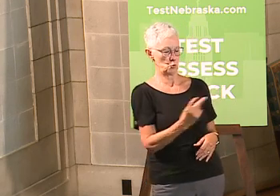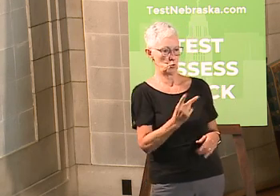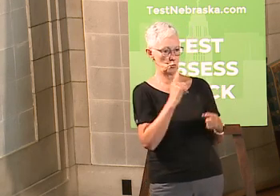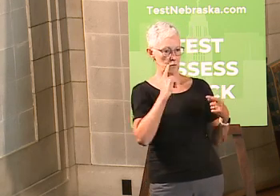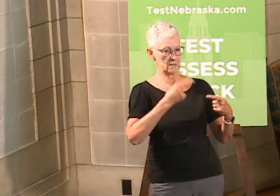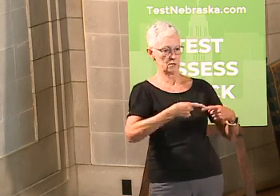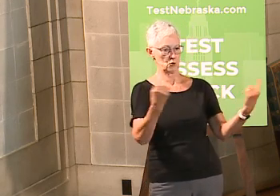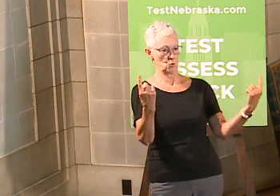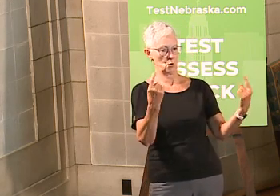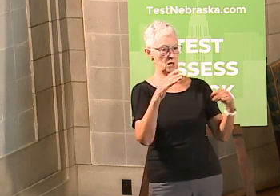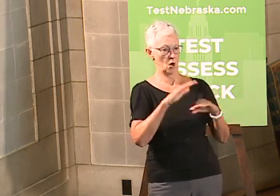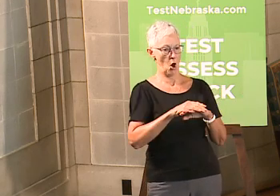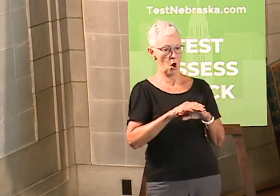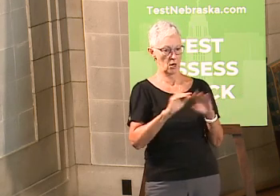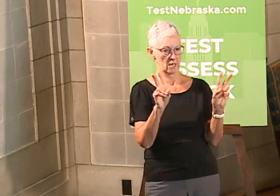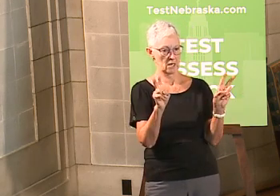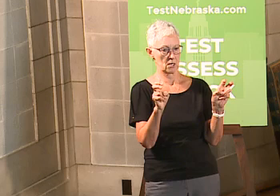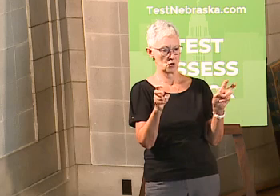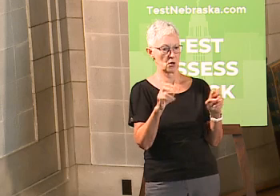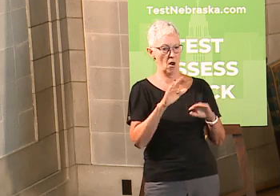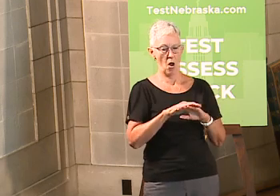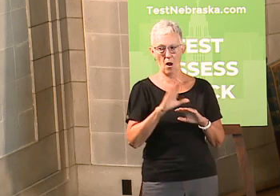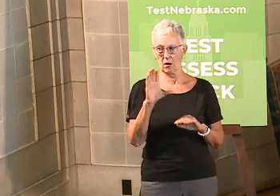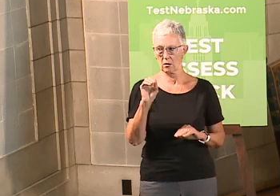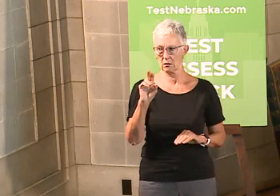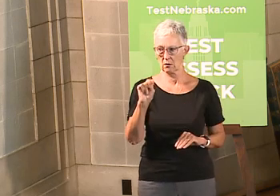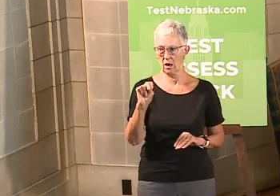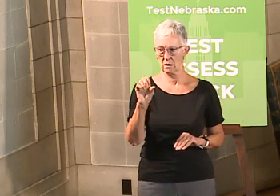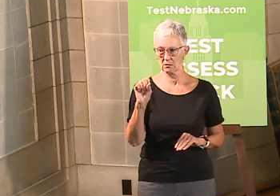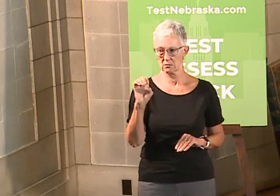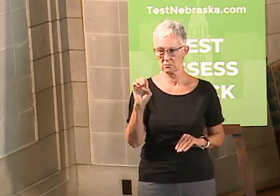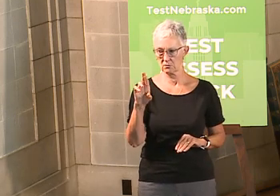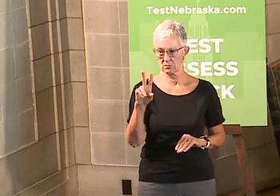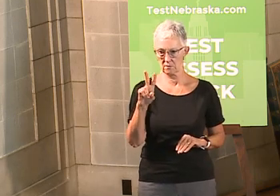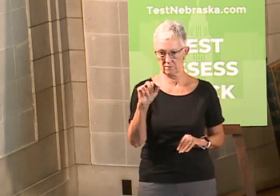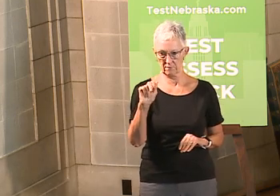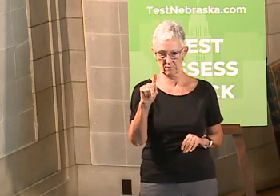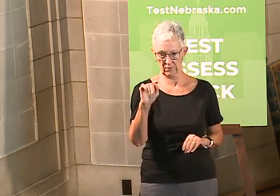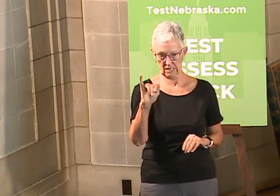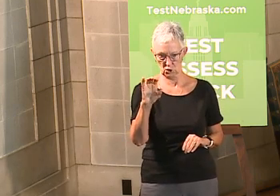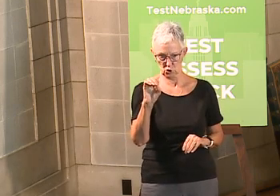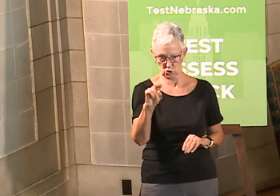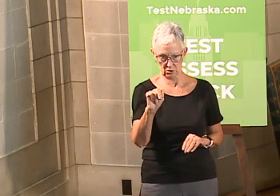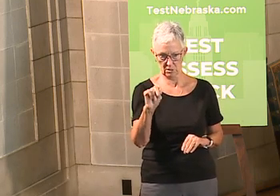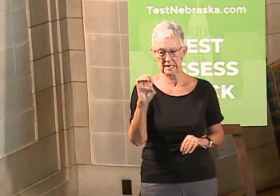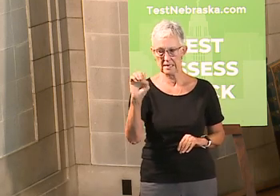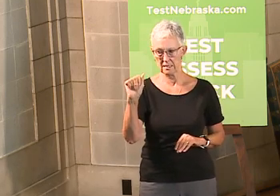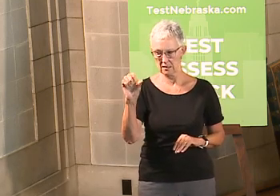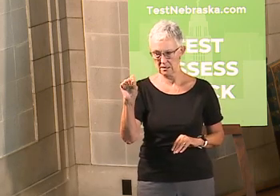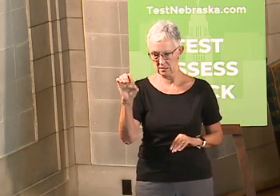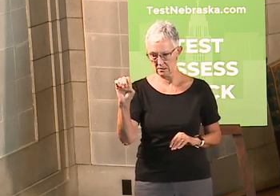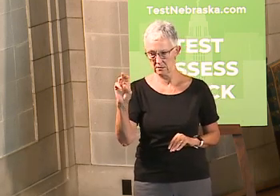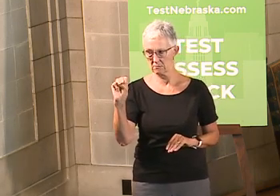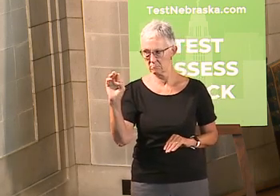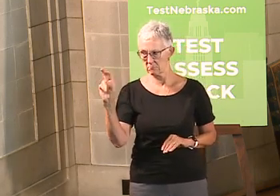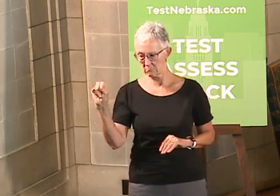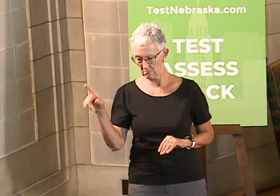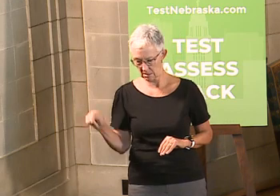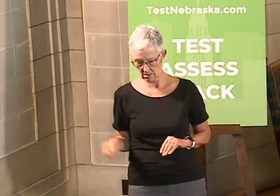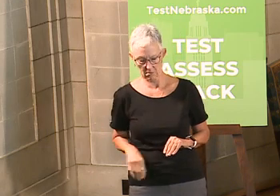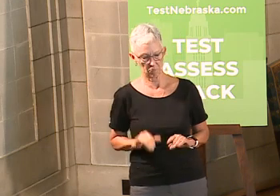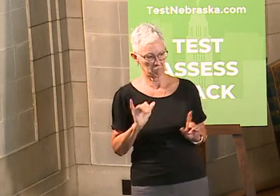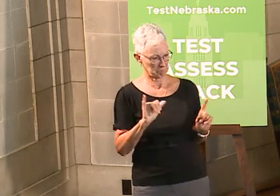it was conservation easements. so Jerry Lauritsen was saying that we disagreed on an issue,